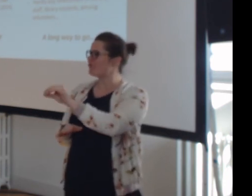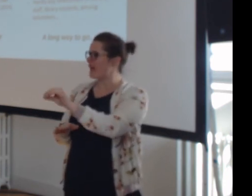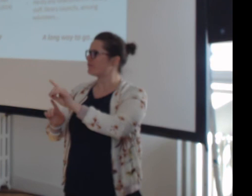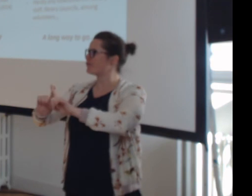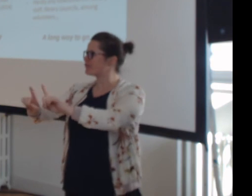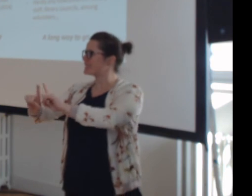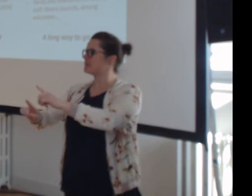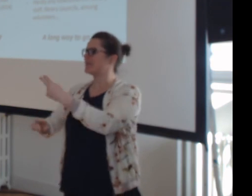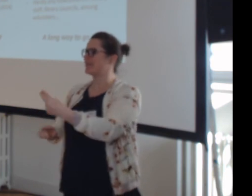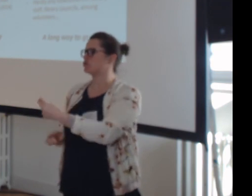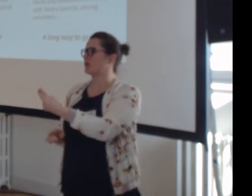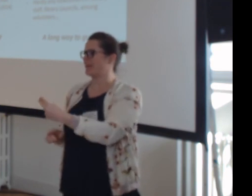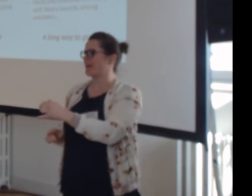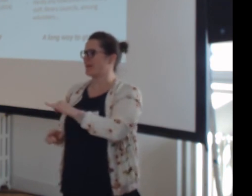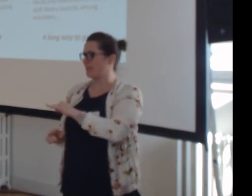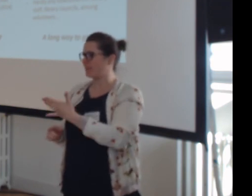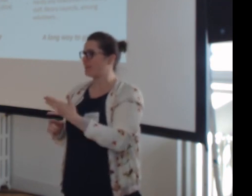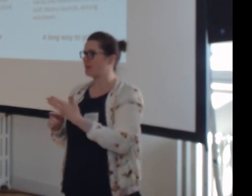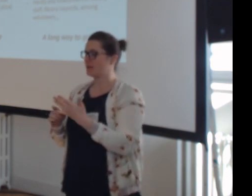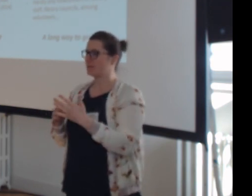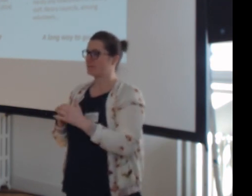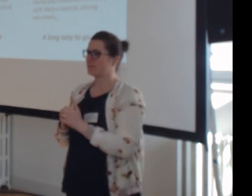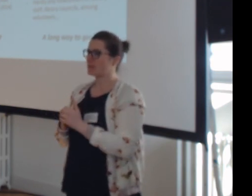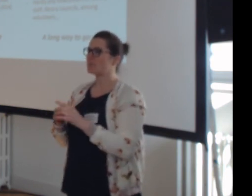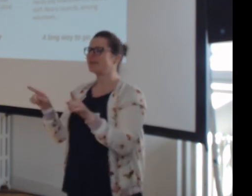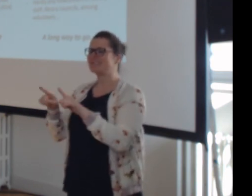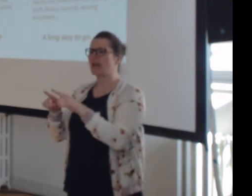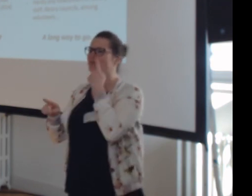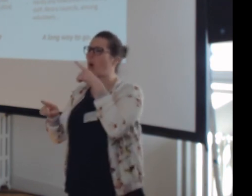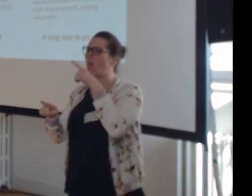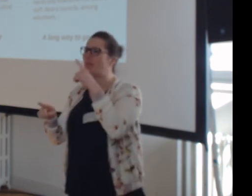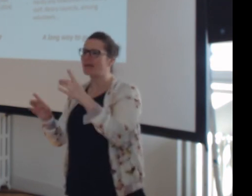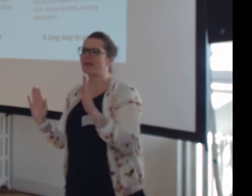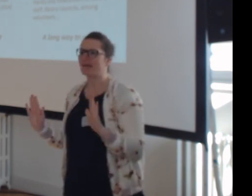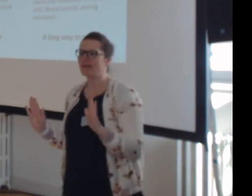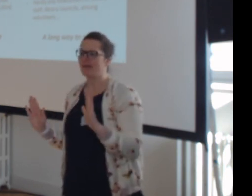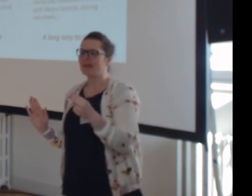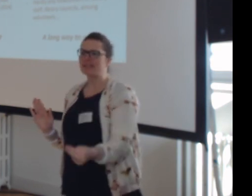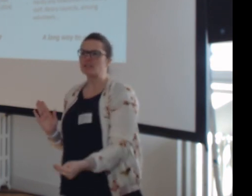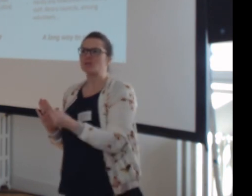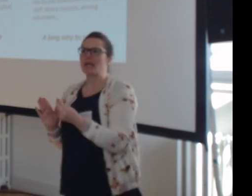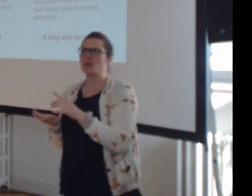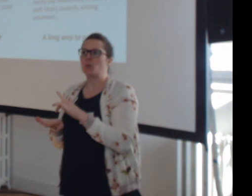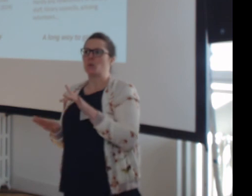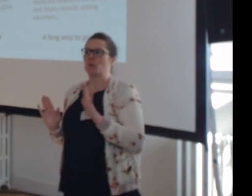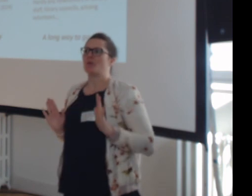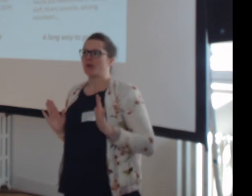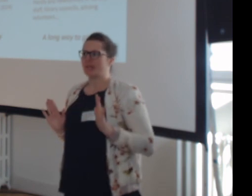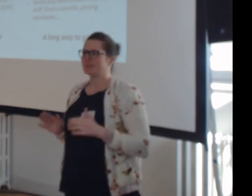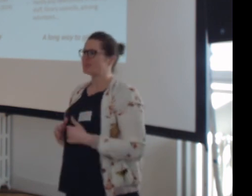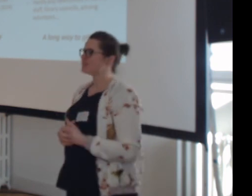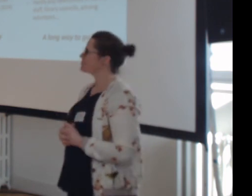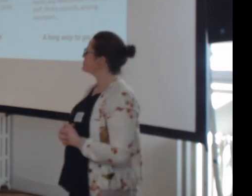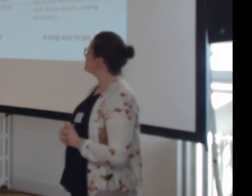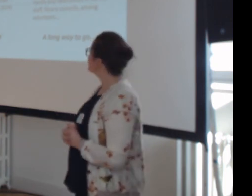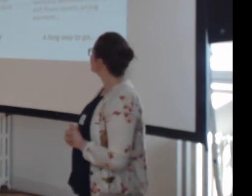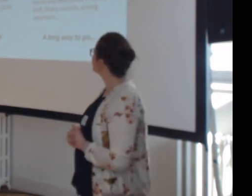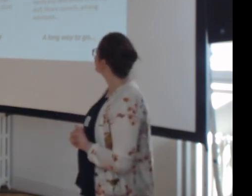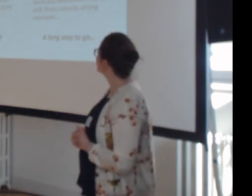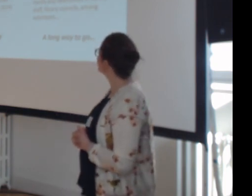different nationalities with the same remark about how tricky nationality is. If